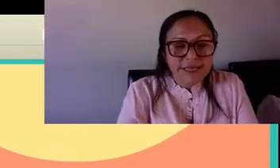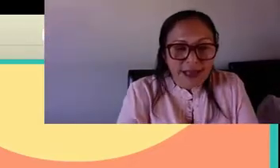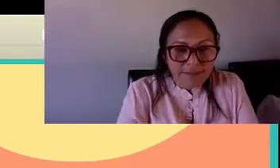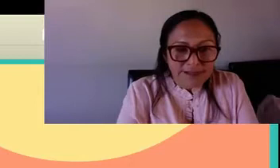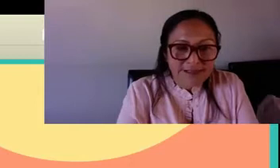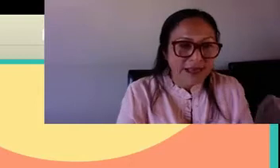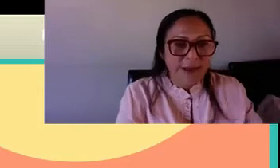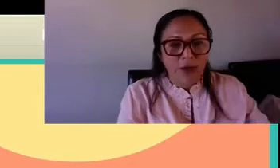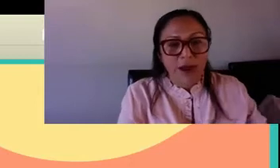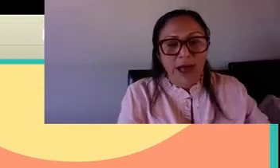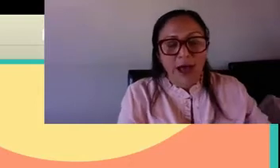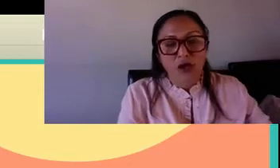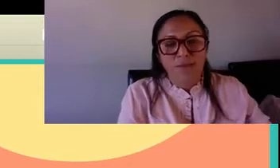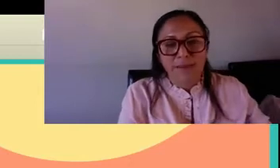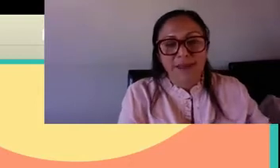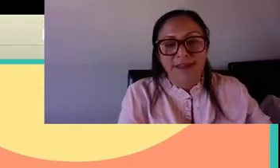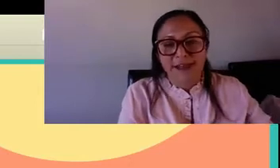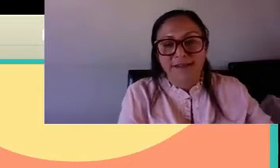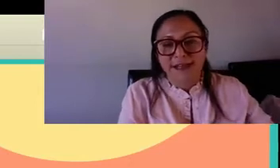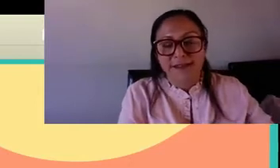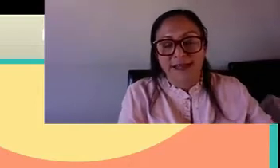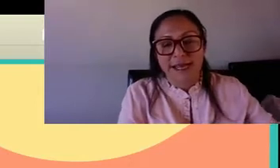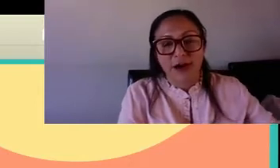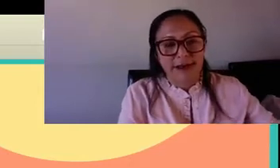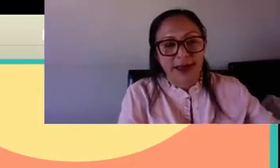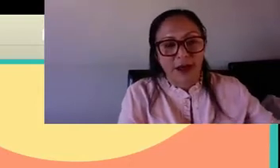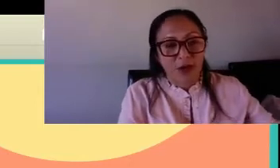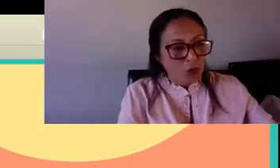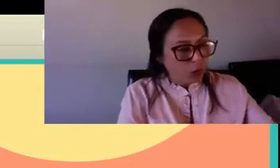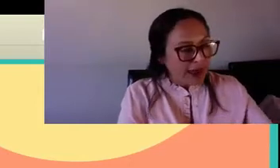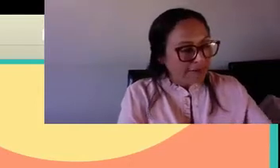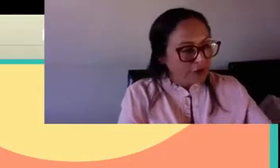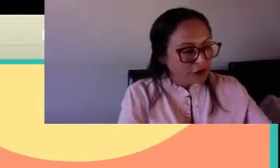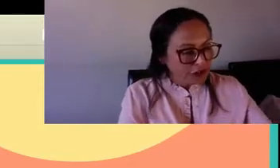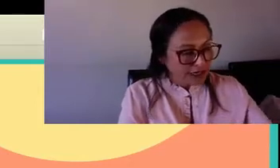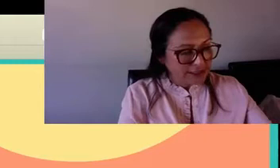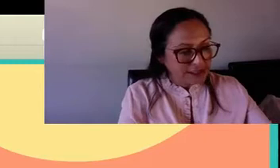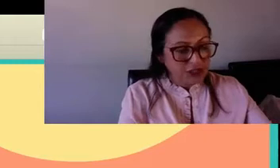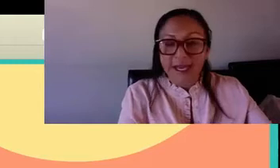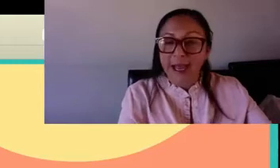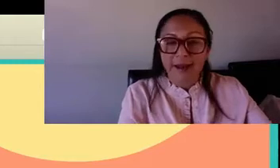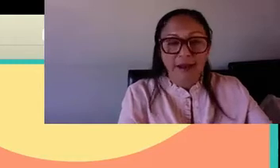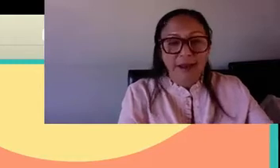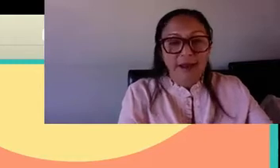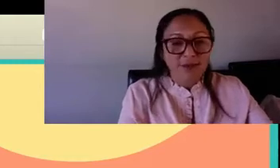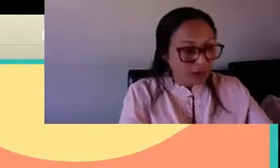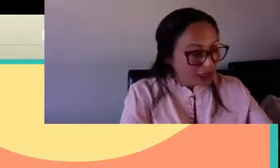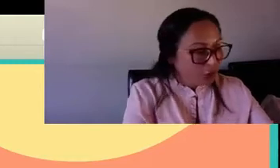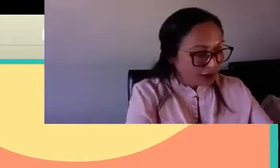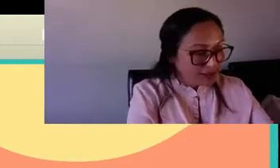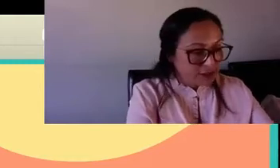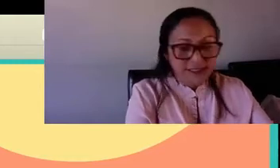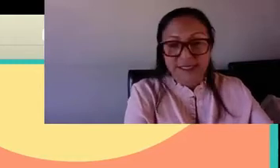first step is to think about how your baby thinks in the here and now. Whatever your child is looking at is what